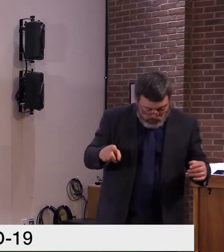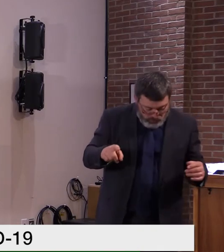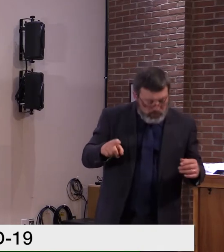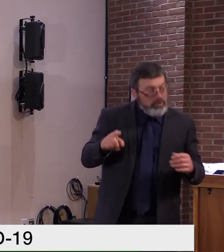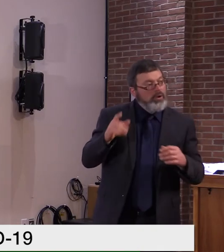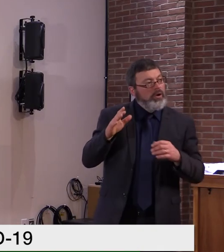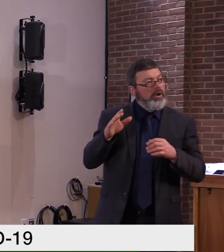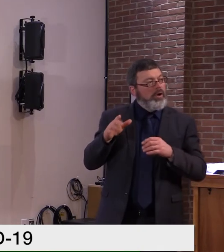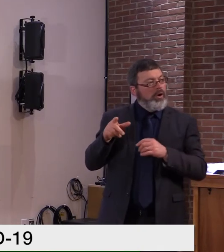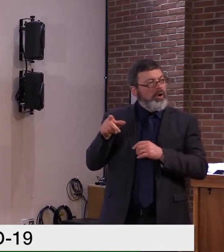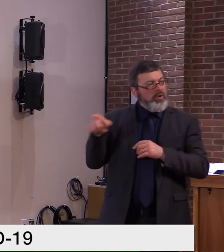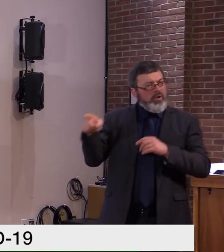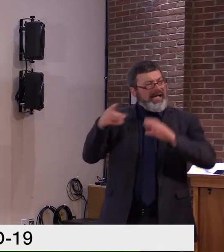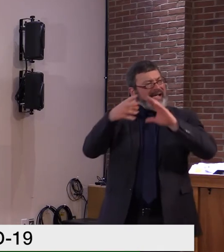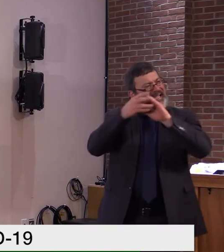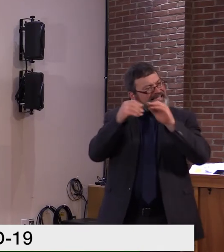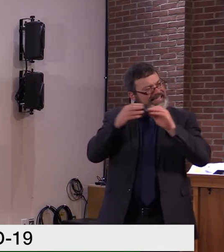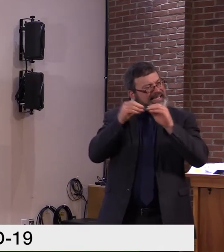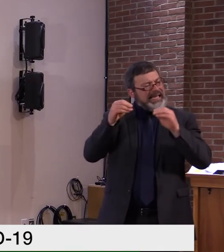tests,